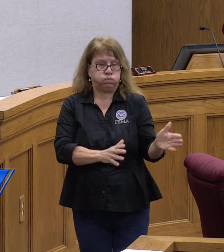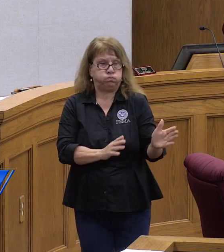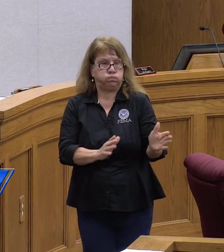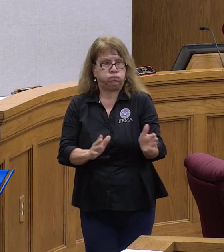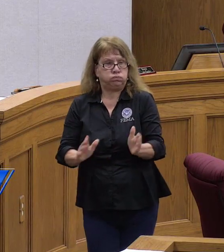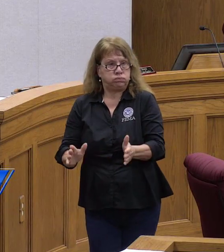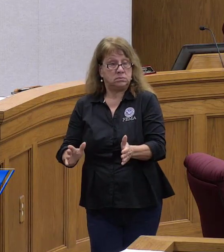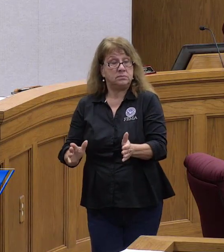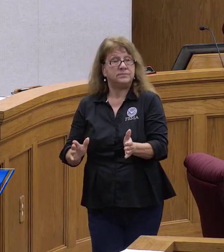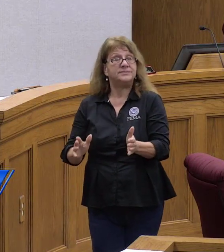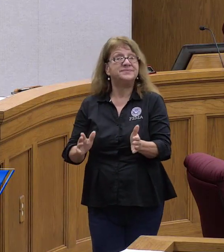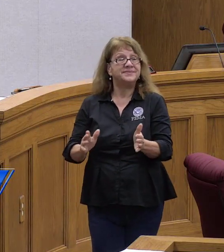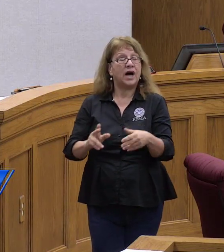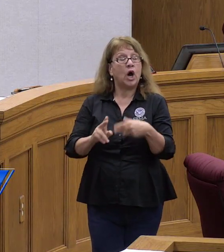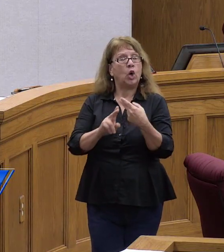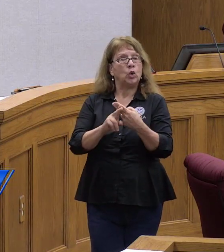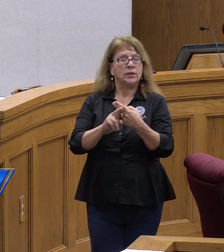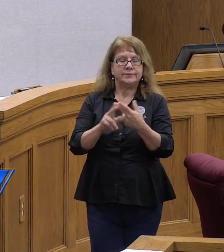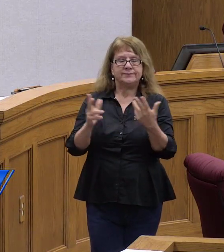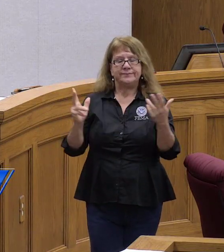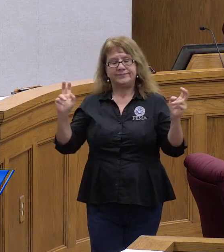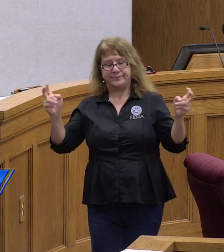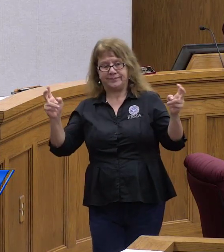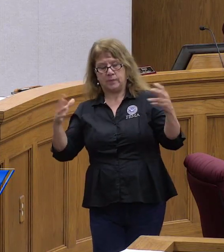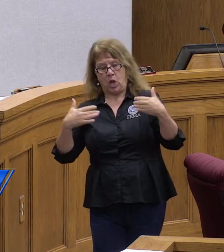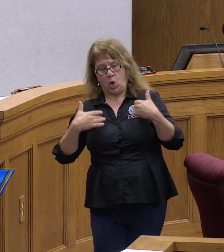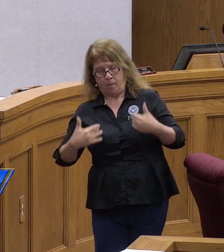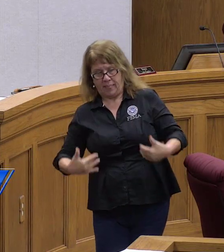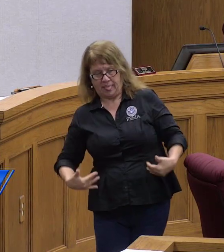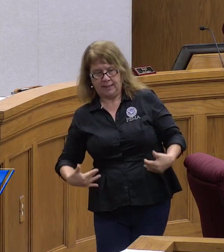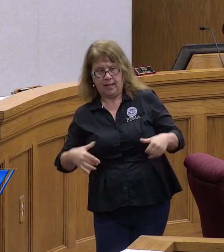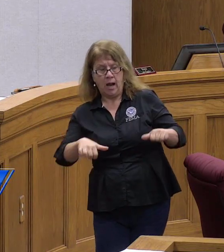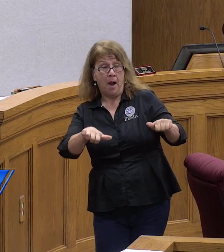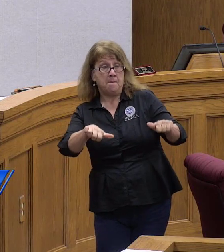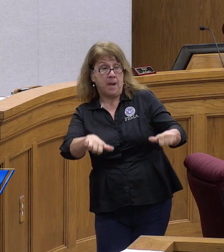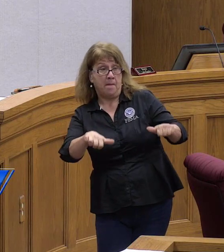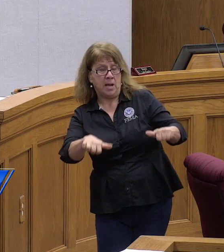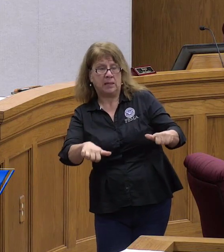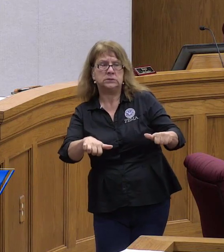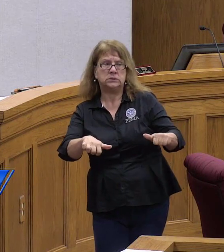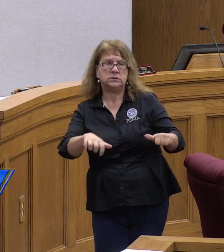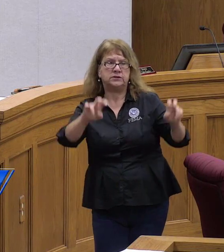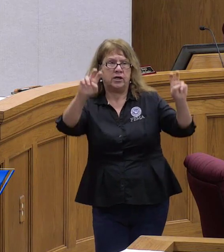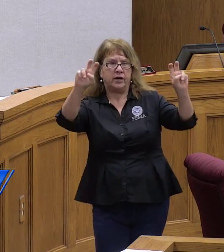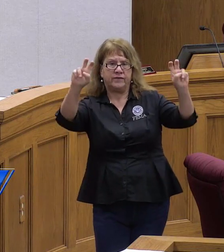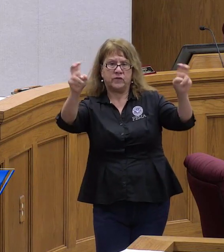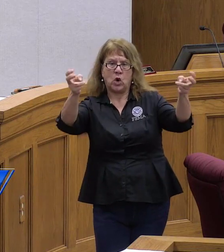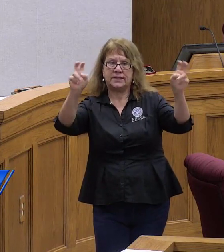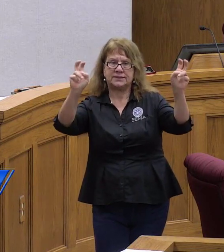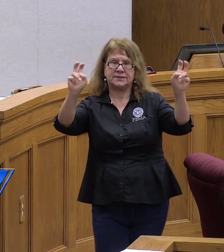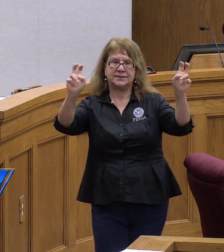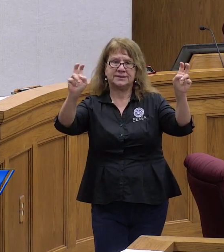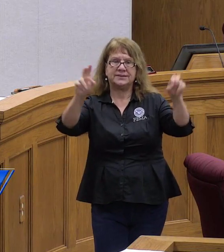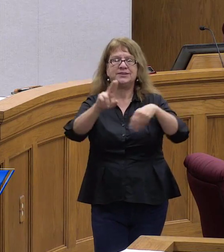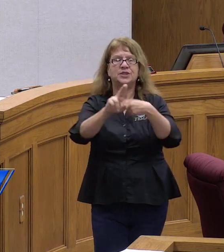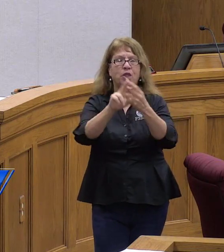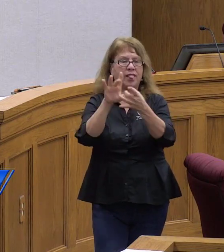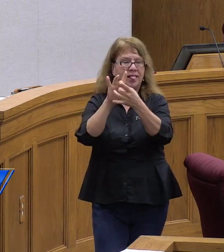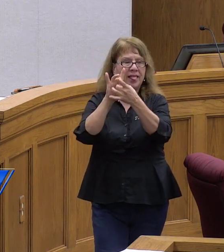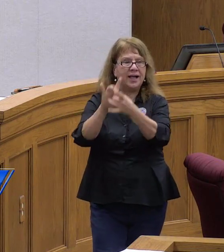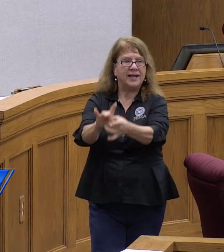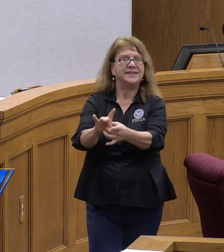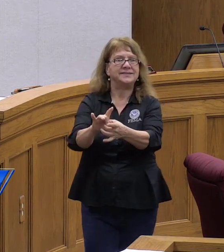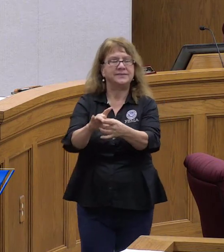use the phrase humanly possible a lot recently because I truly believe that's what's going on. I have used that in reference to